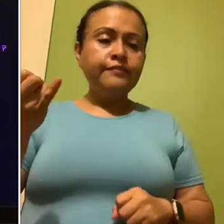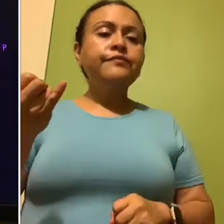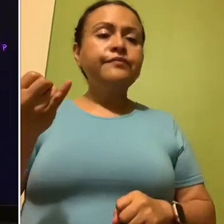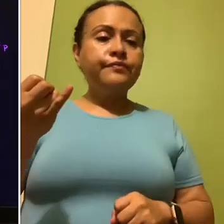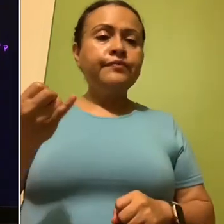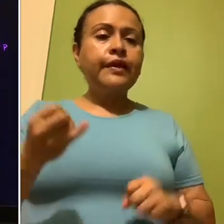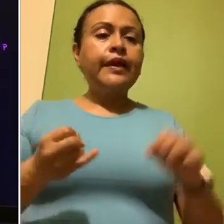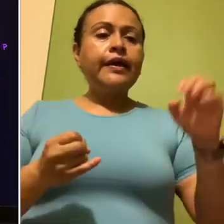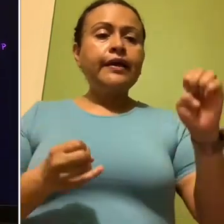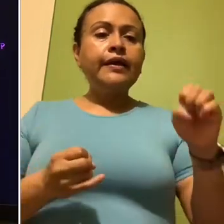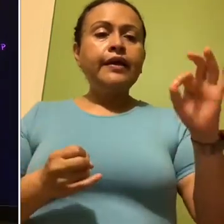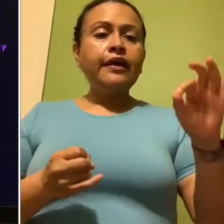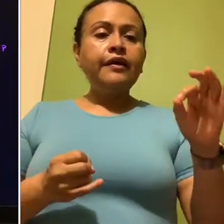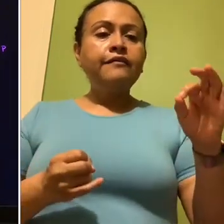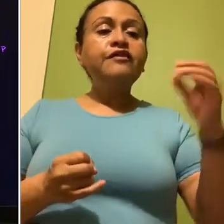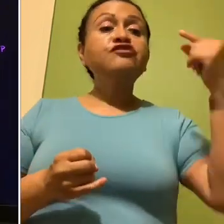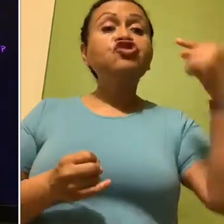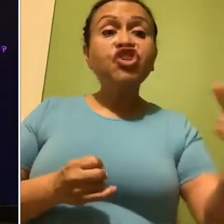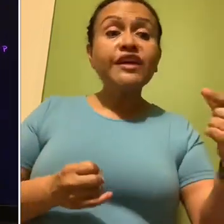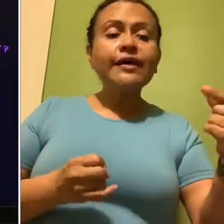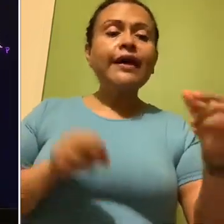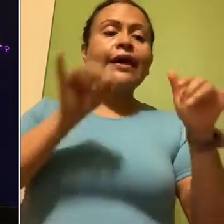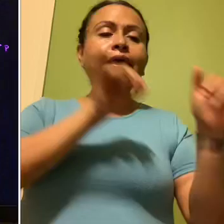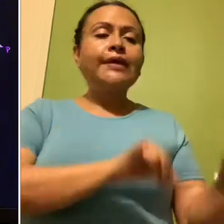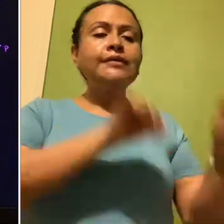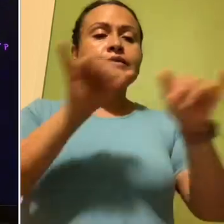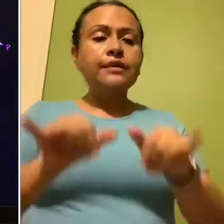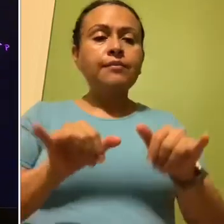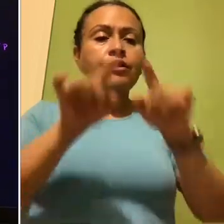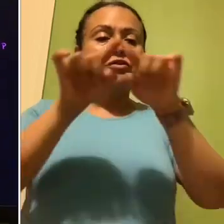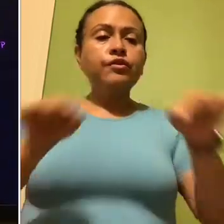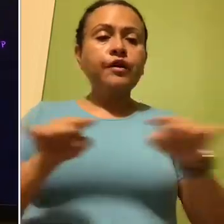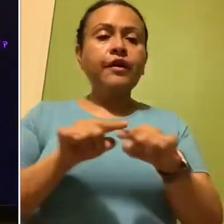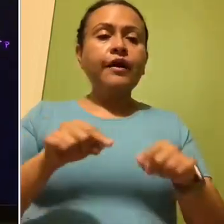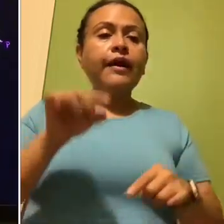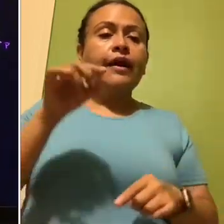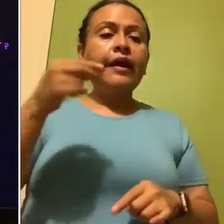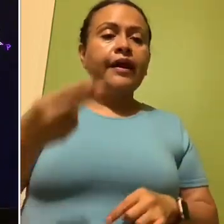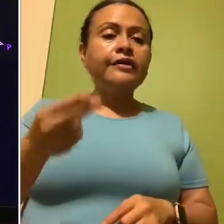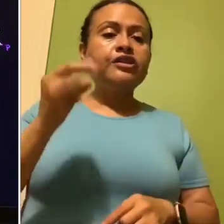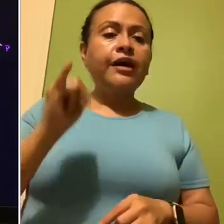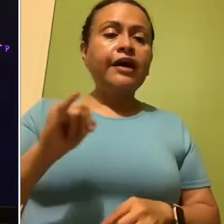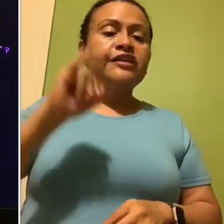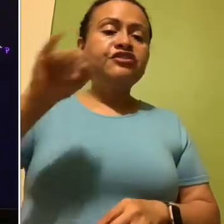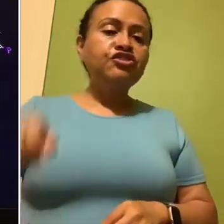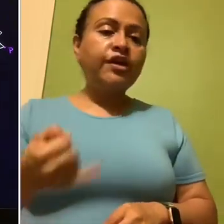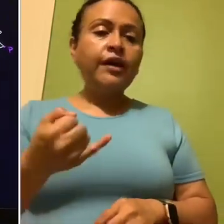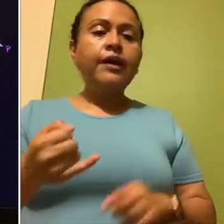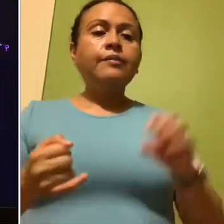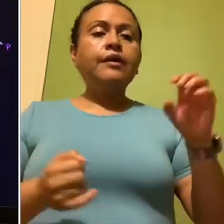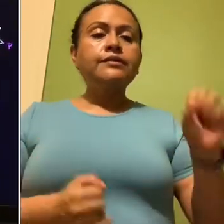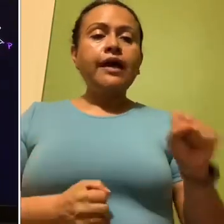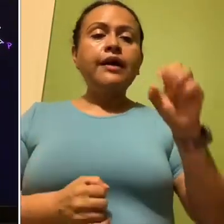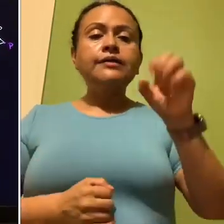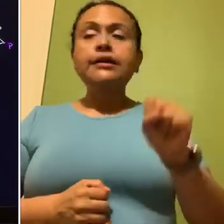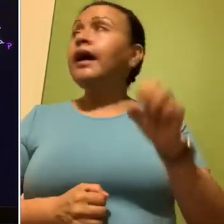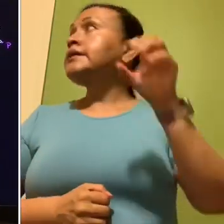J. So triangle EFG is similar to triangle HIJ by